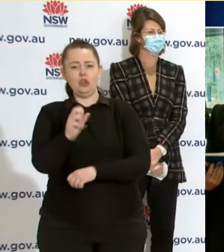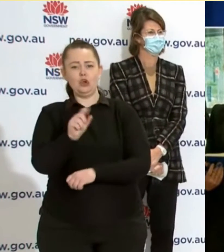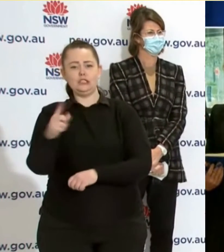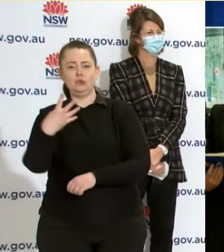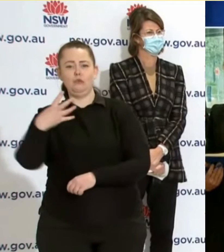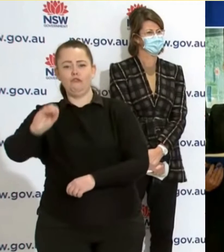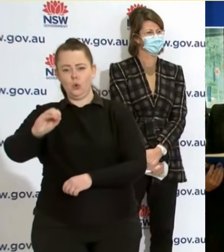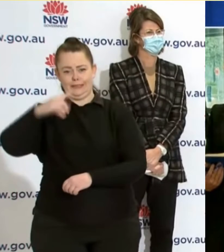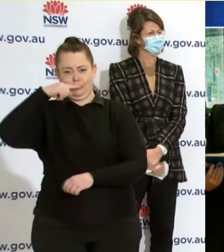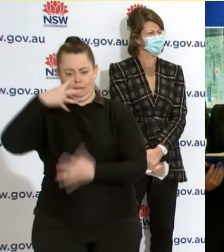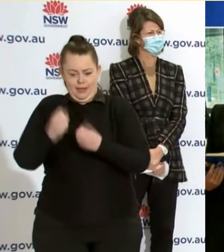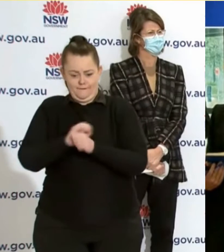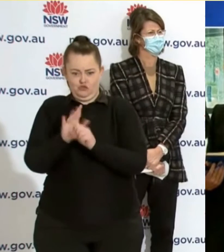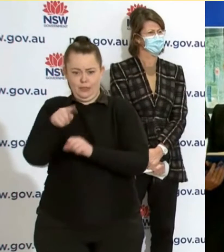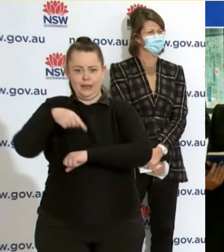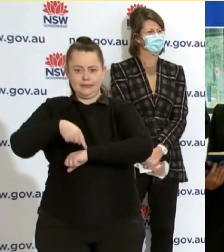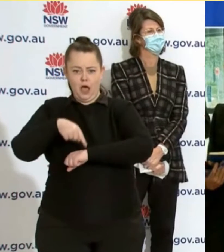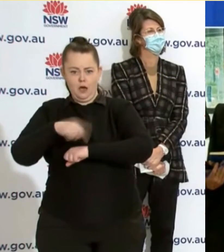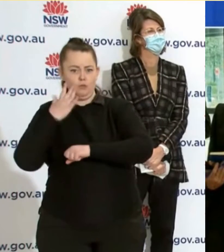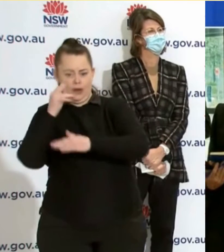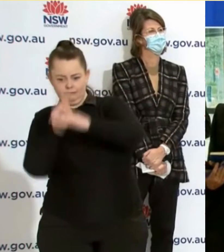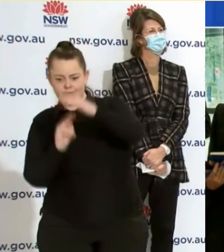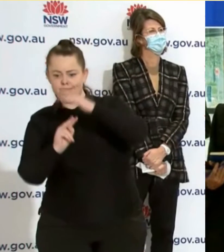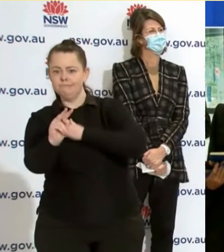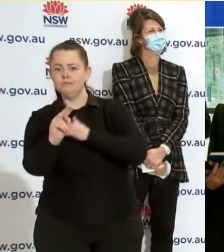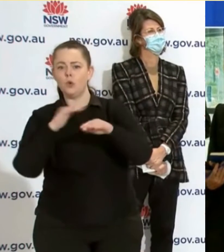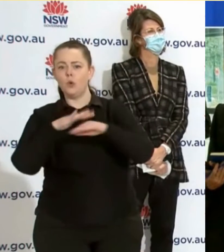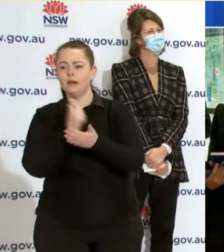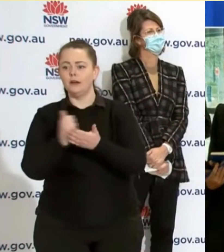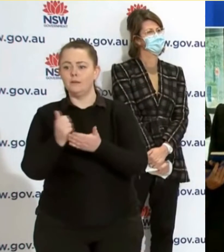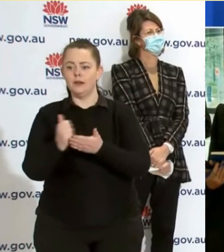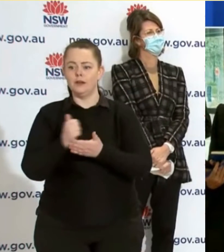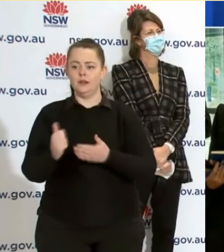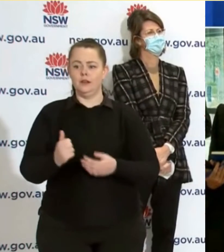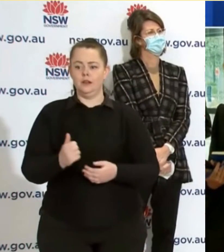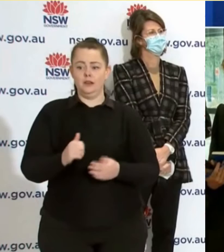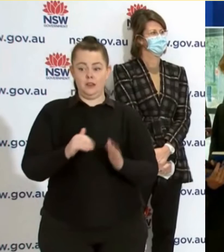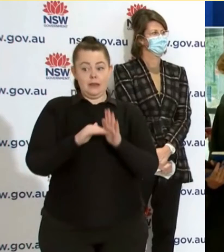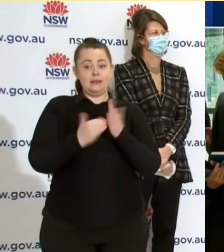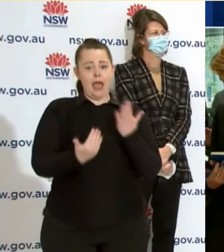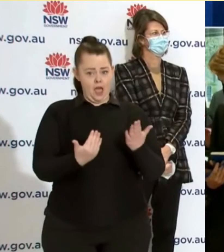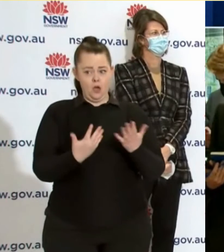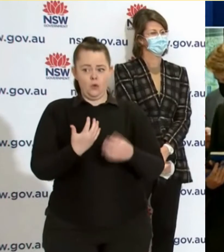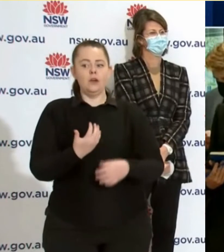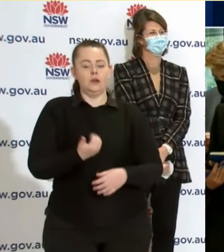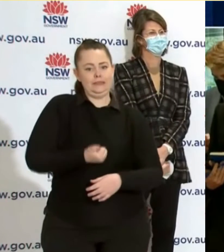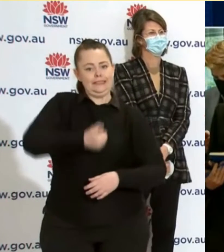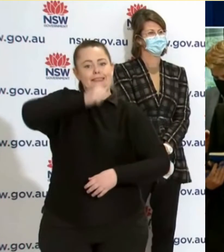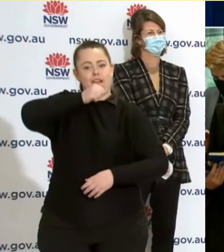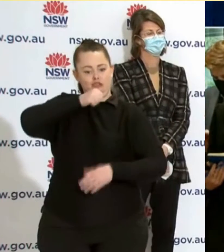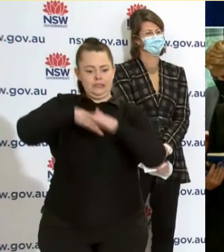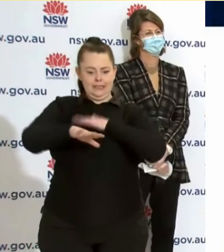that the hospitals will continue to be overwhelmed with COVID. They're already stretched. But